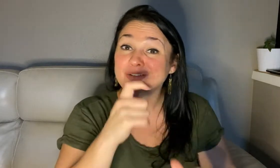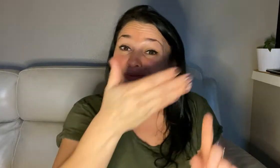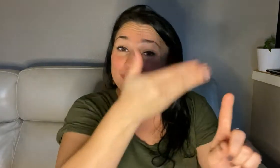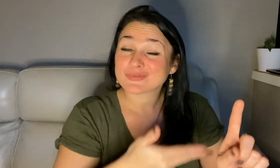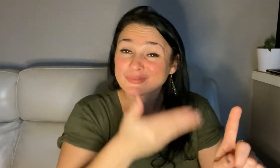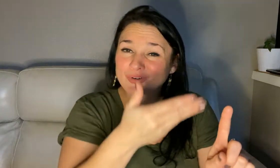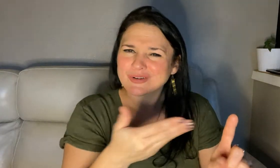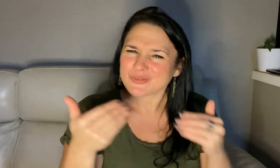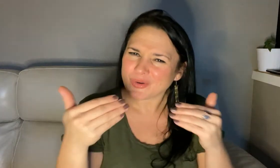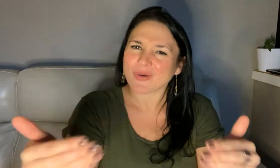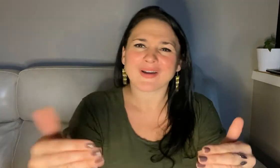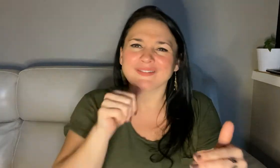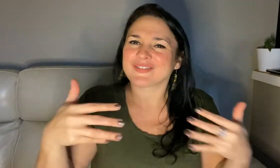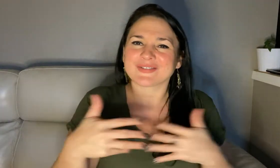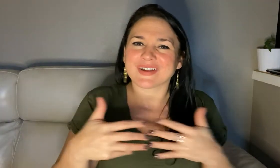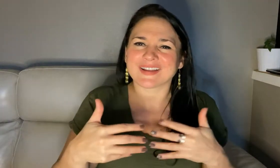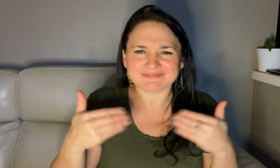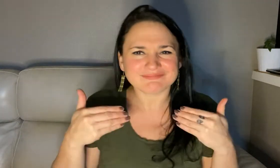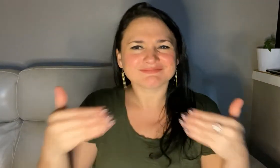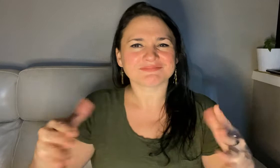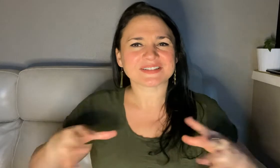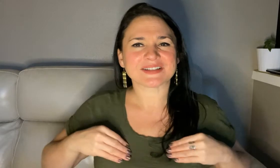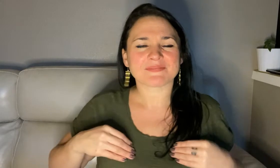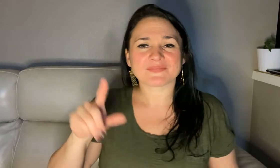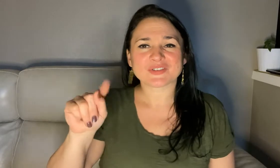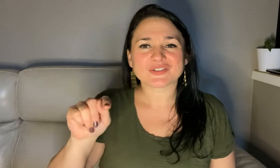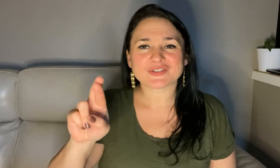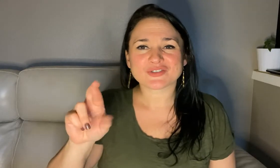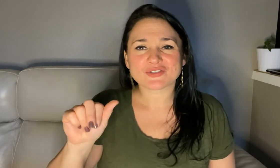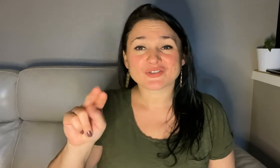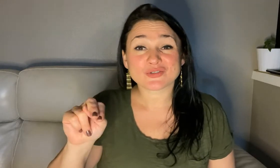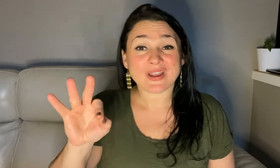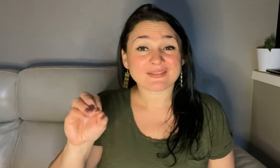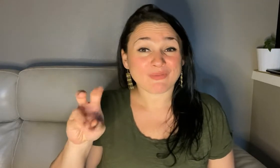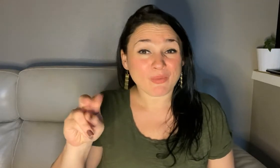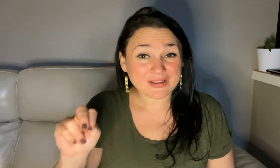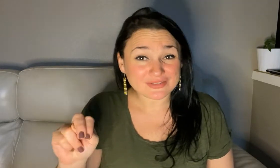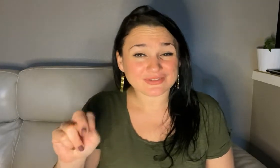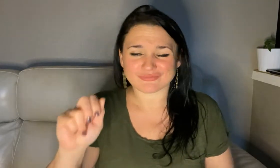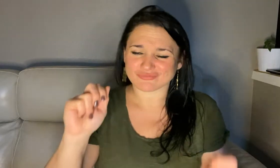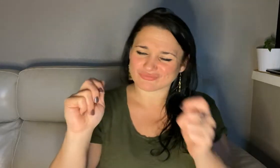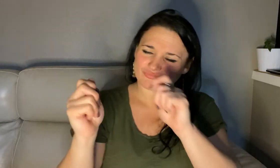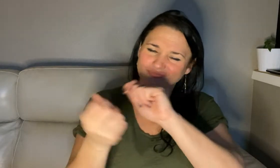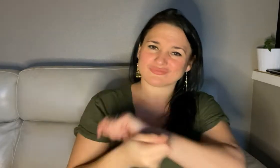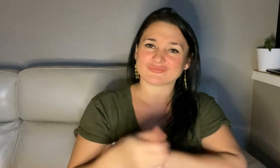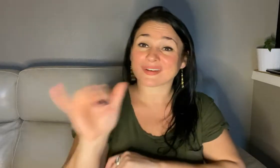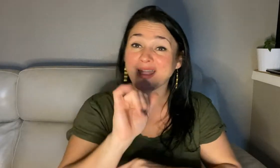your identity. Follow who you are. Just do it and don't be afraid. Accept that. Accept your new transformation